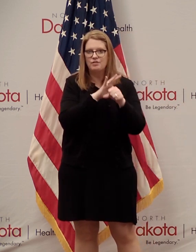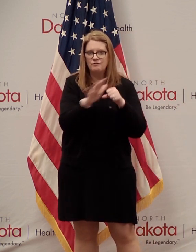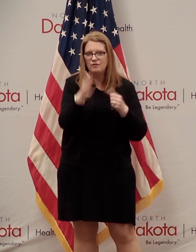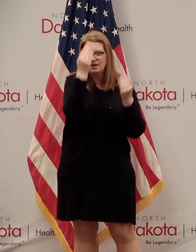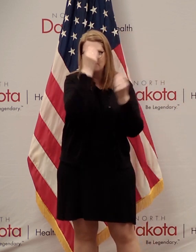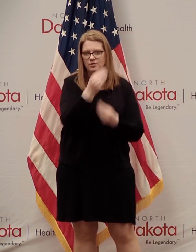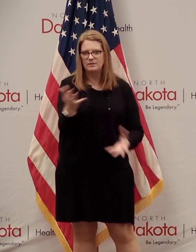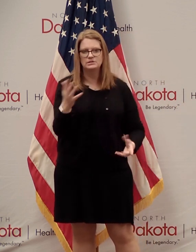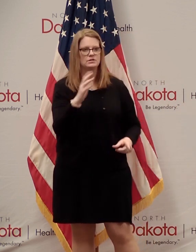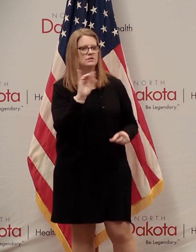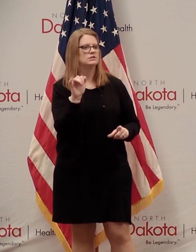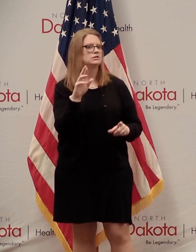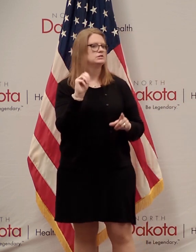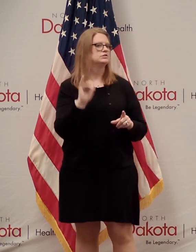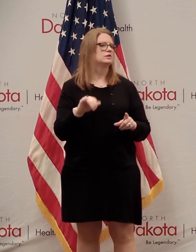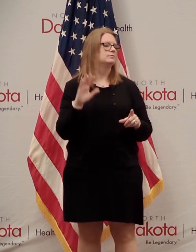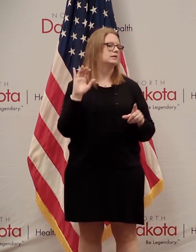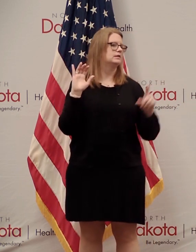Jeremy, and then Jacob.